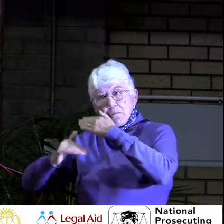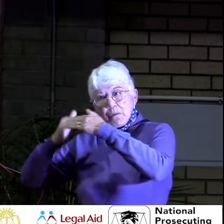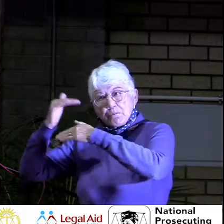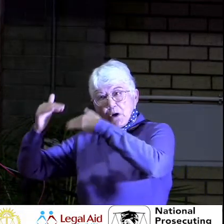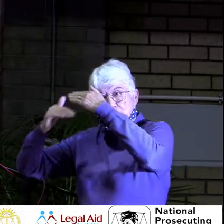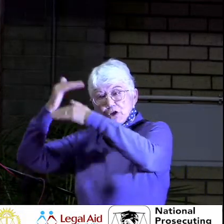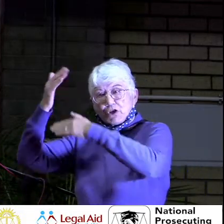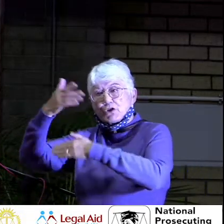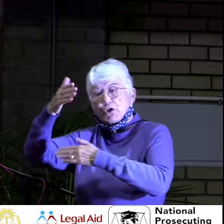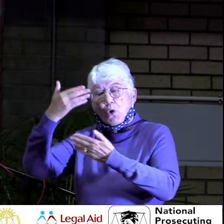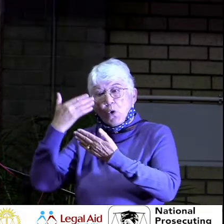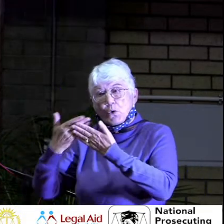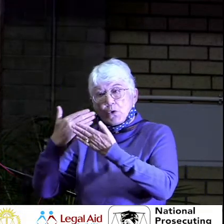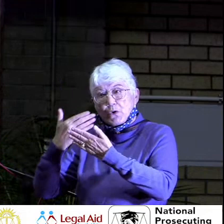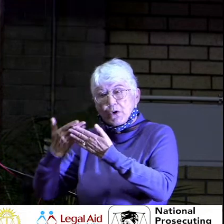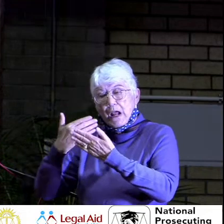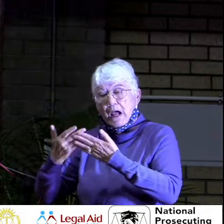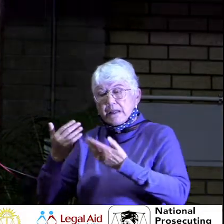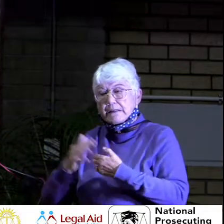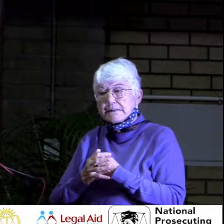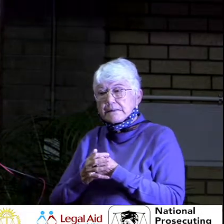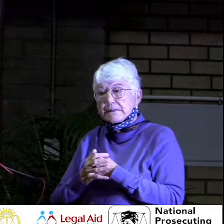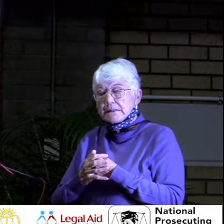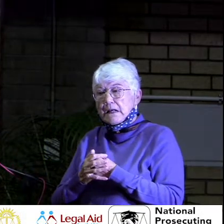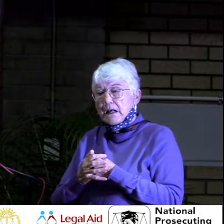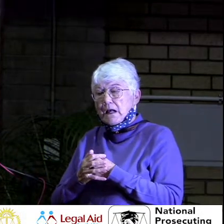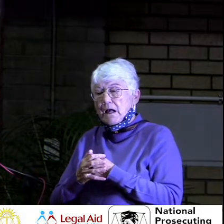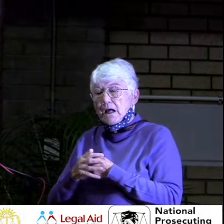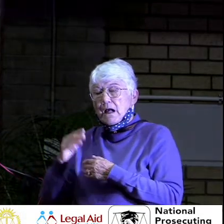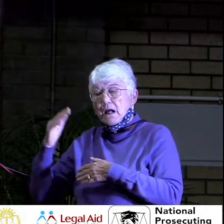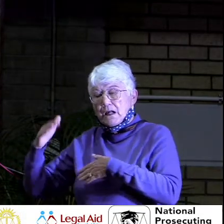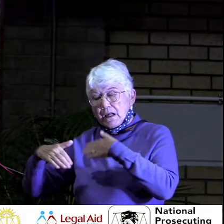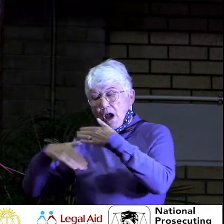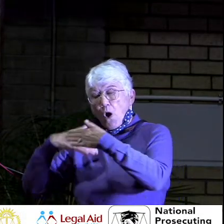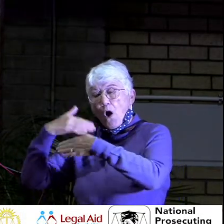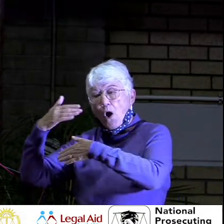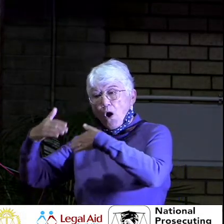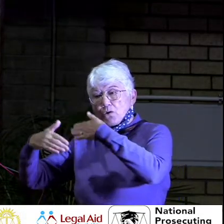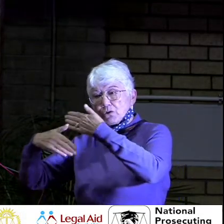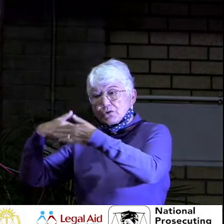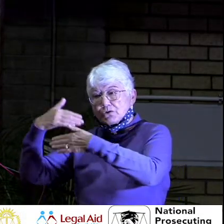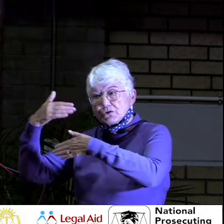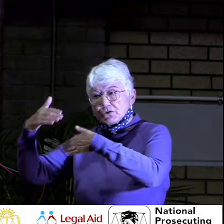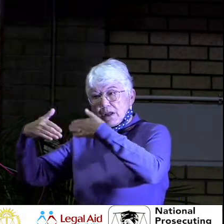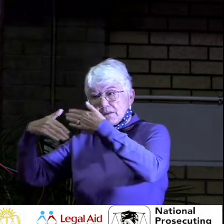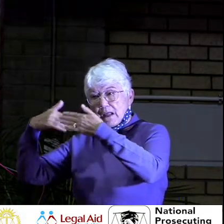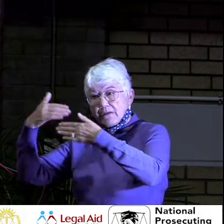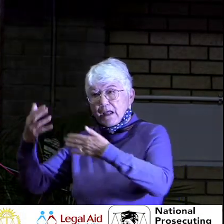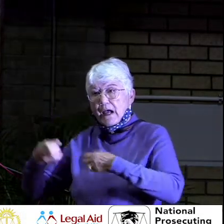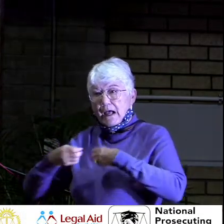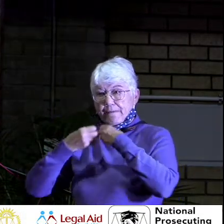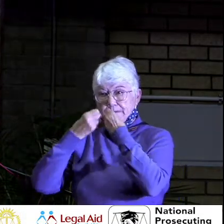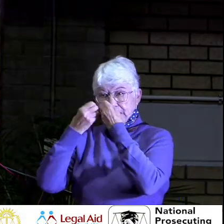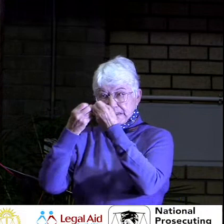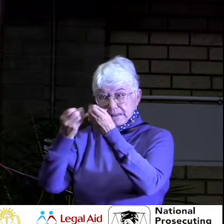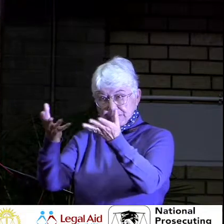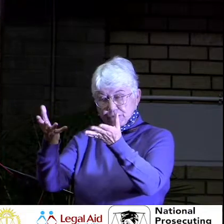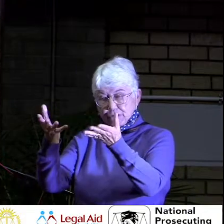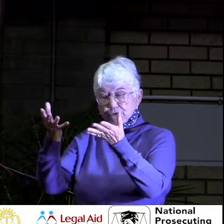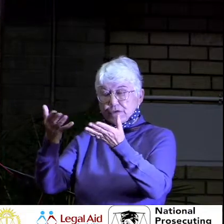victims, ensuring that ongoing victimization is prevented and sheltered